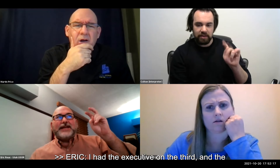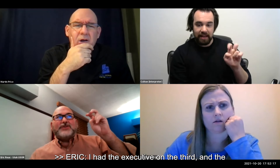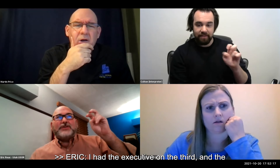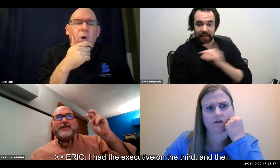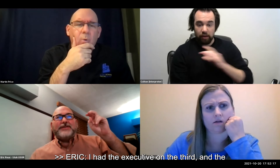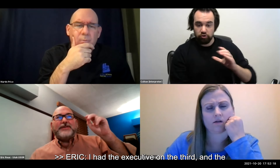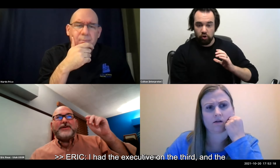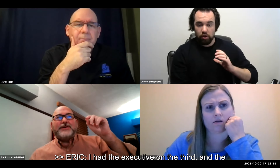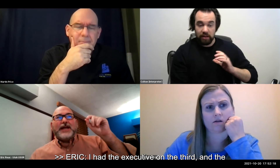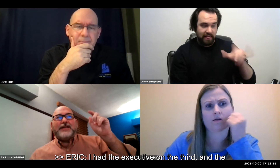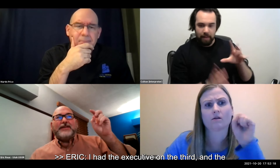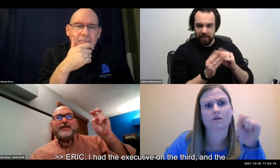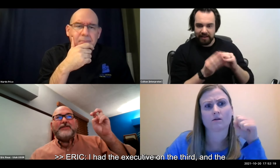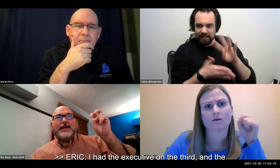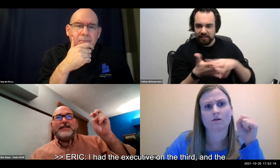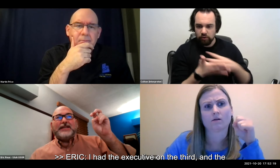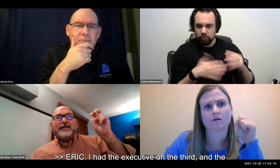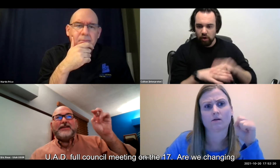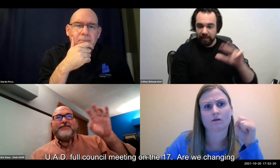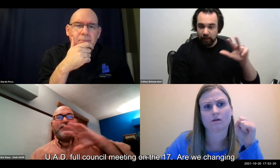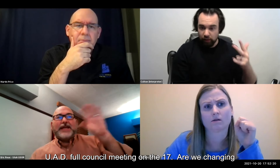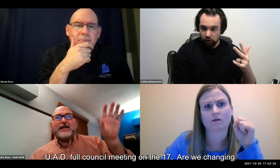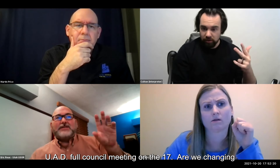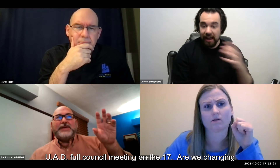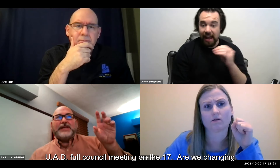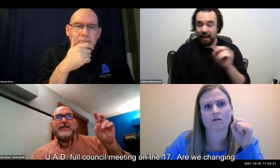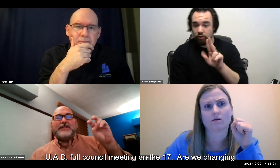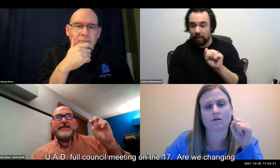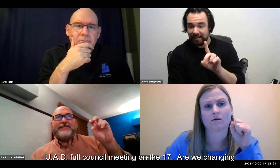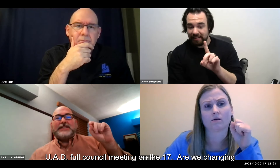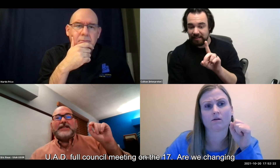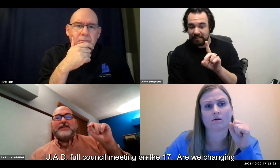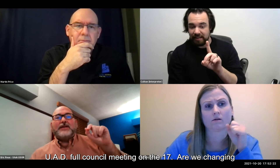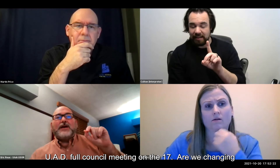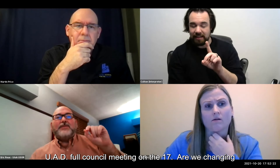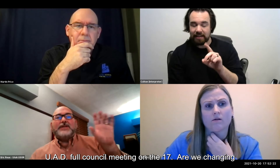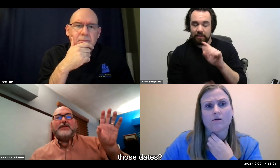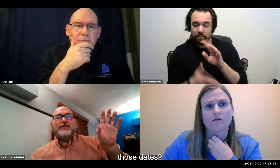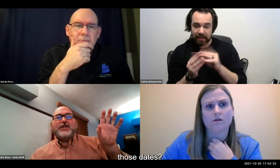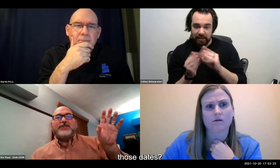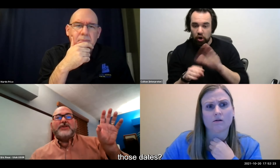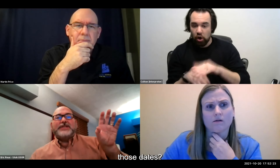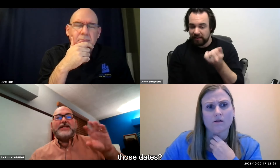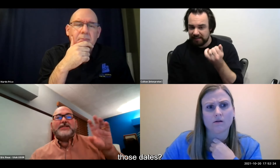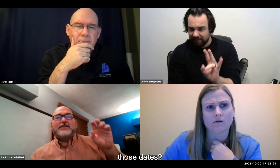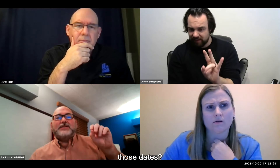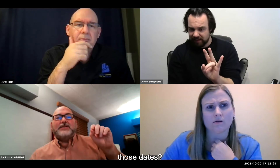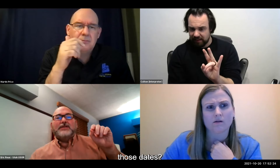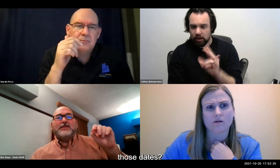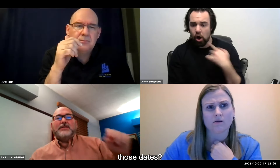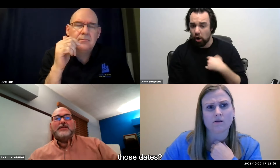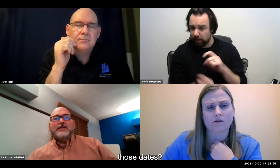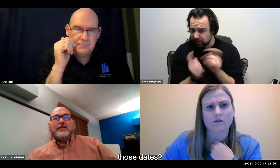meeting scheduled on the 3rd and the UAD full council meeting on the 17th. Are we changing those dates?